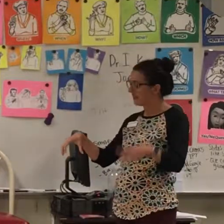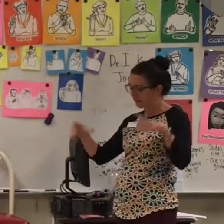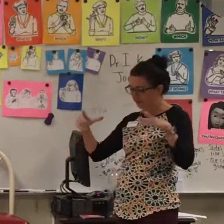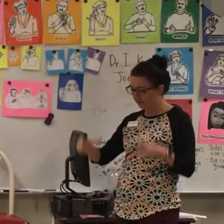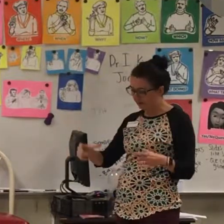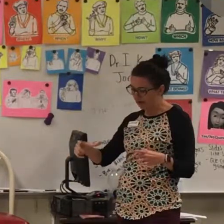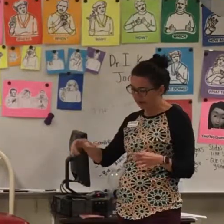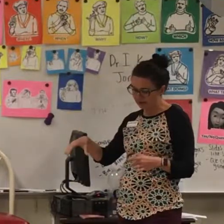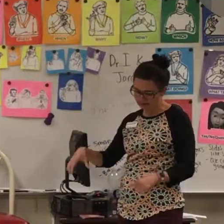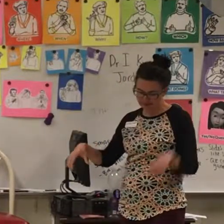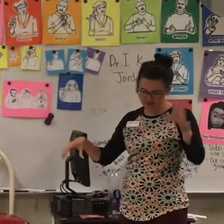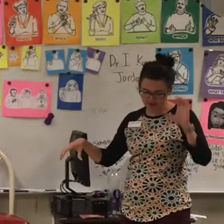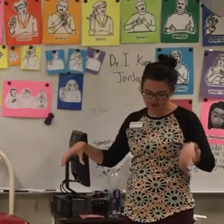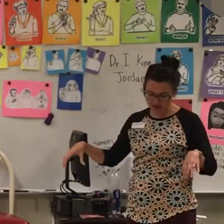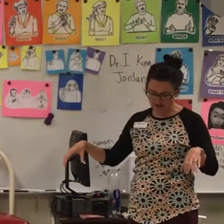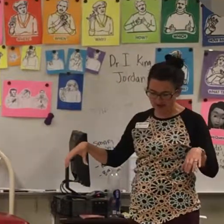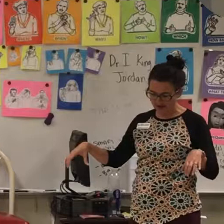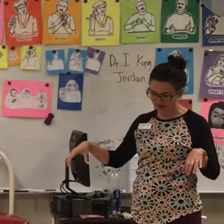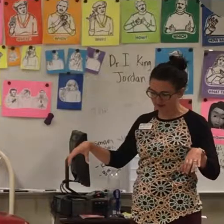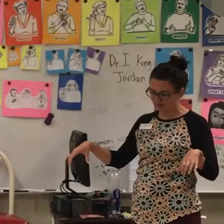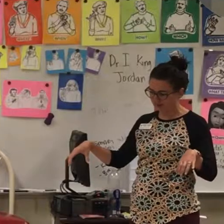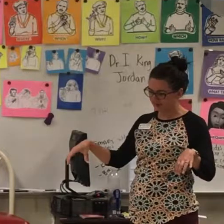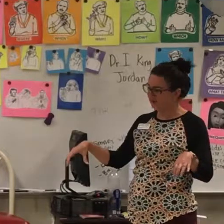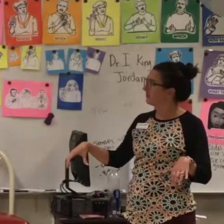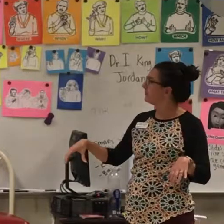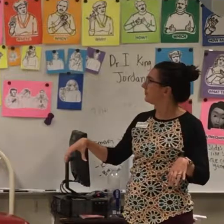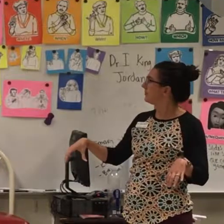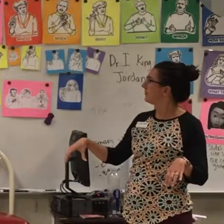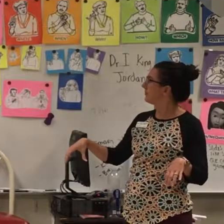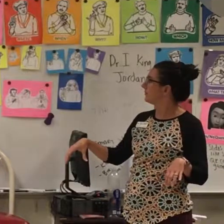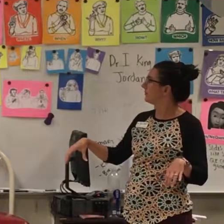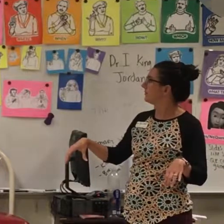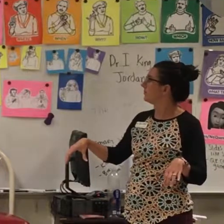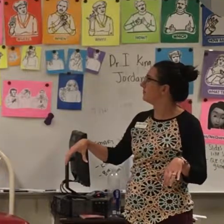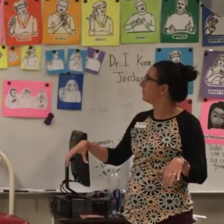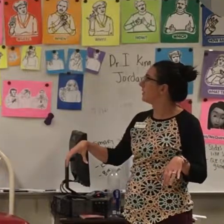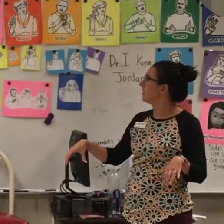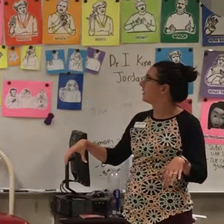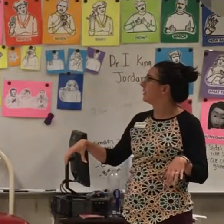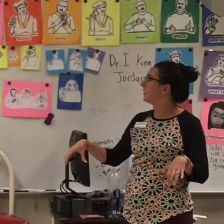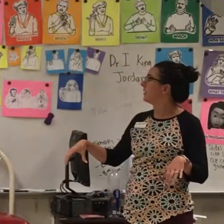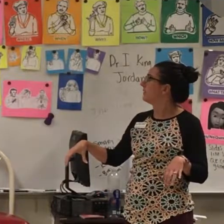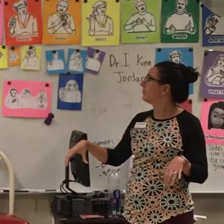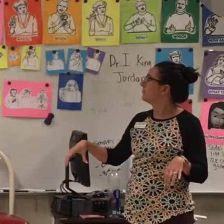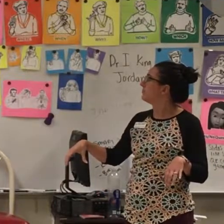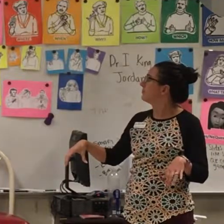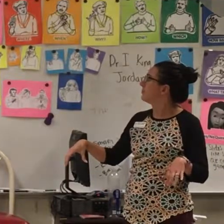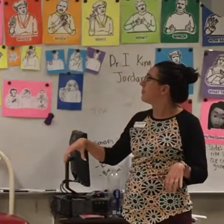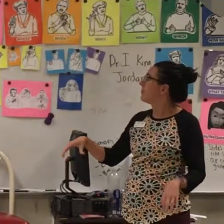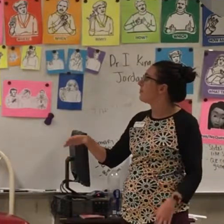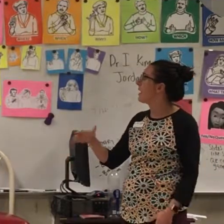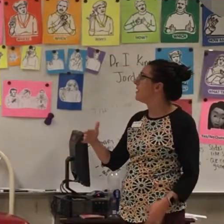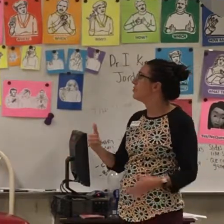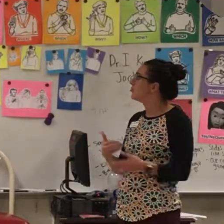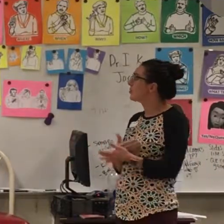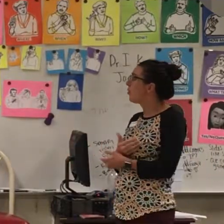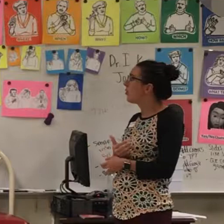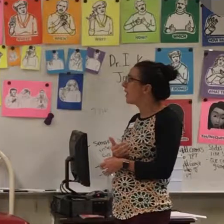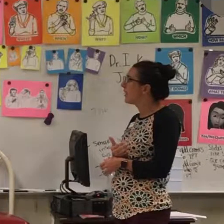there's a pond, and then there's another house. What about 3 and 4? two. 2 needs to go to number 2. My new toys